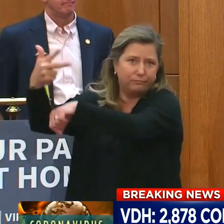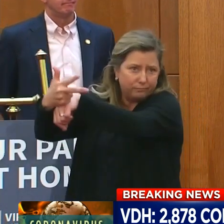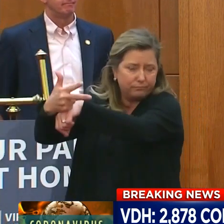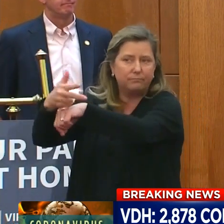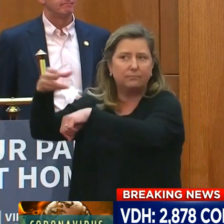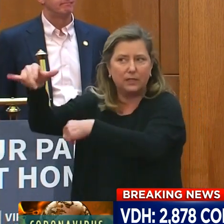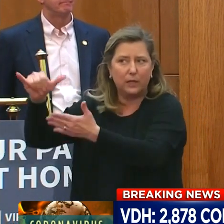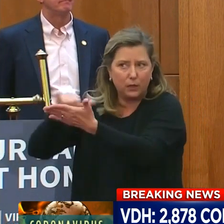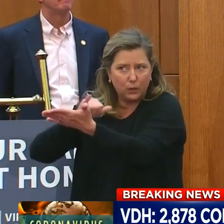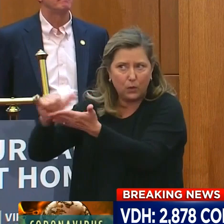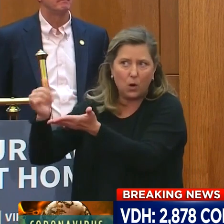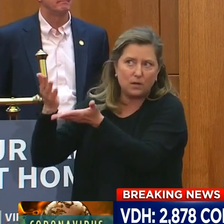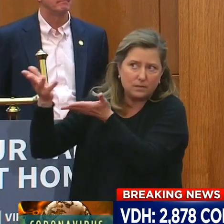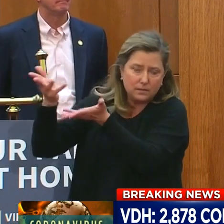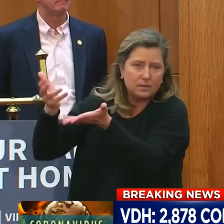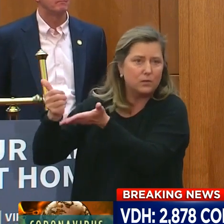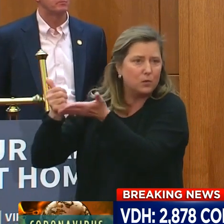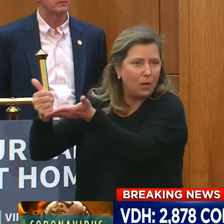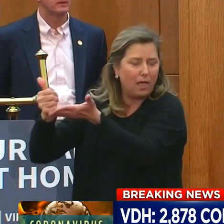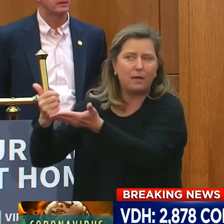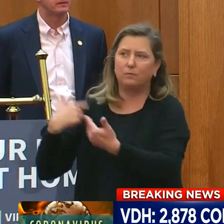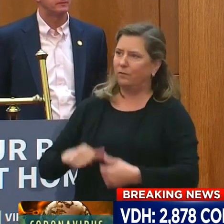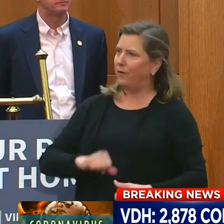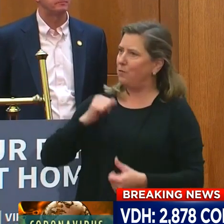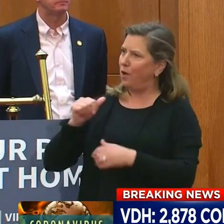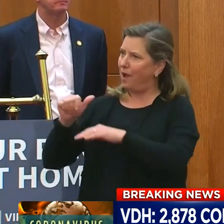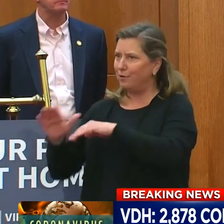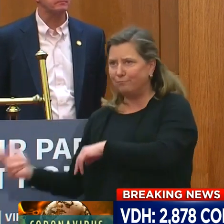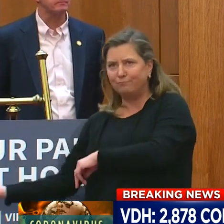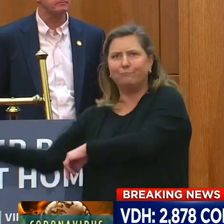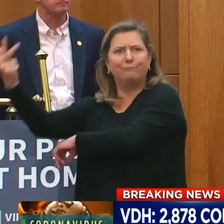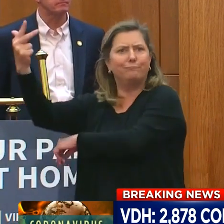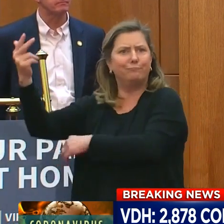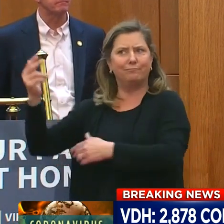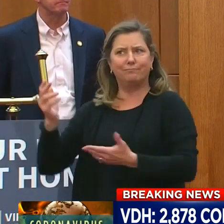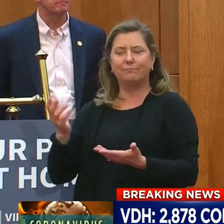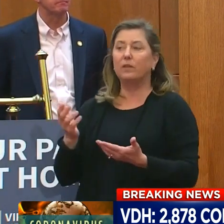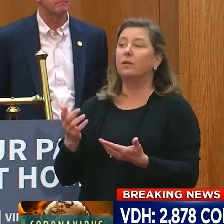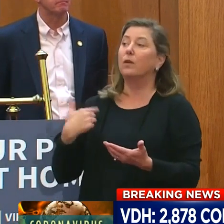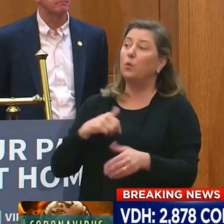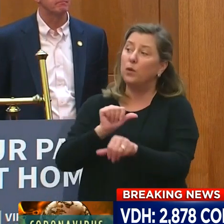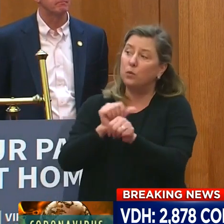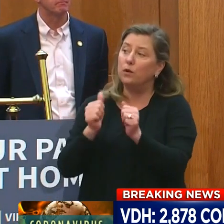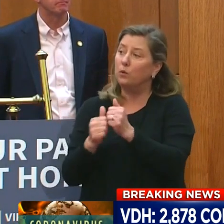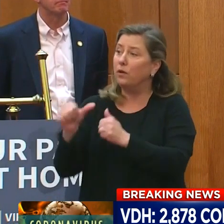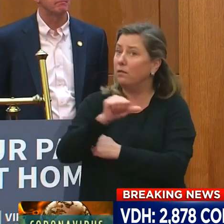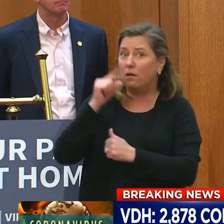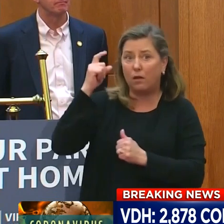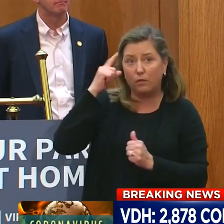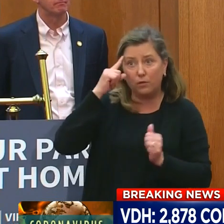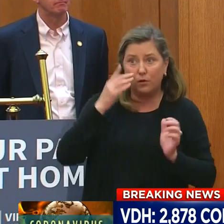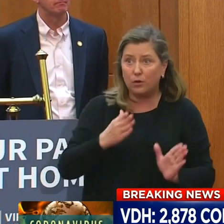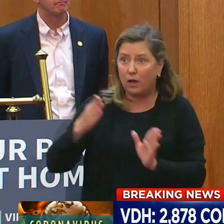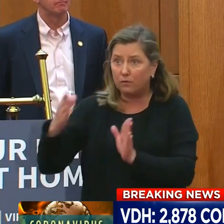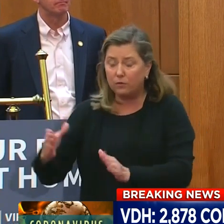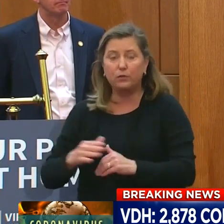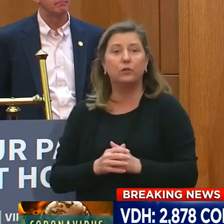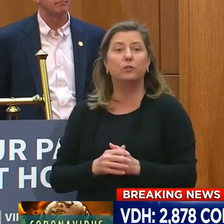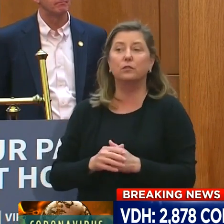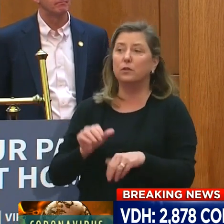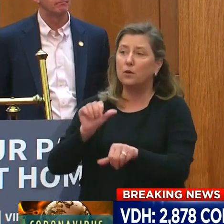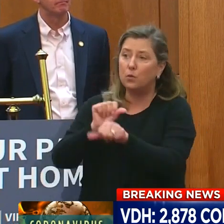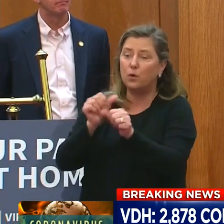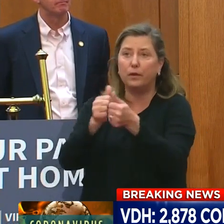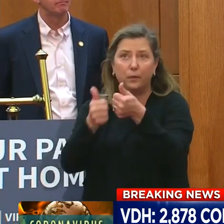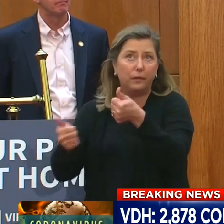New York and help out. And we are working with the other governors. We're working with our